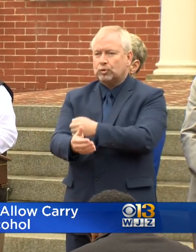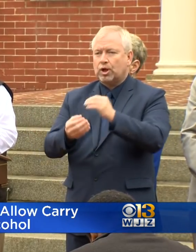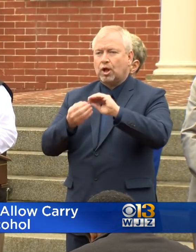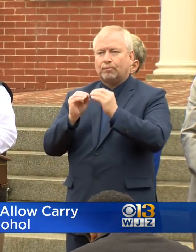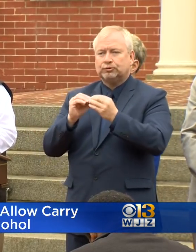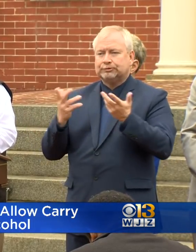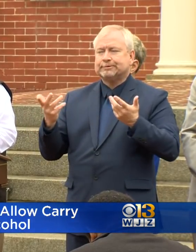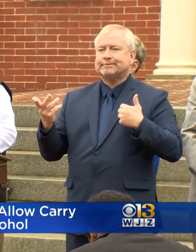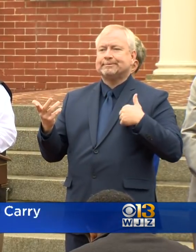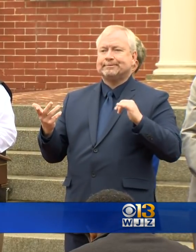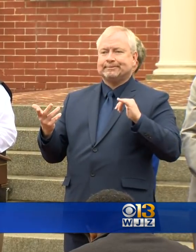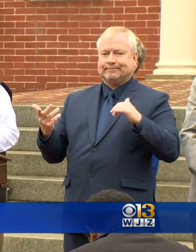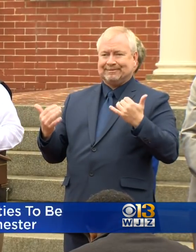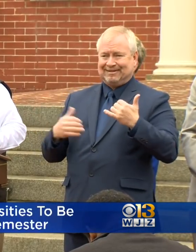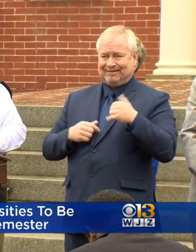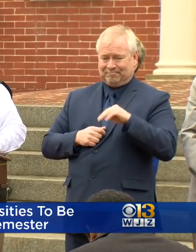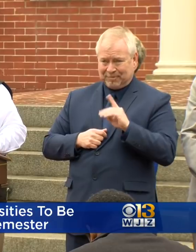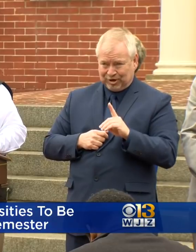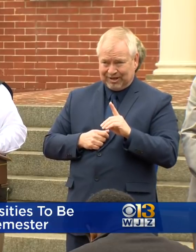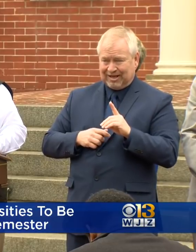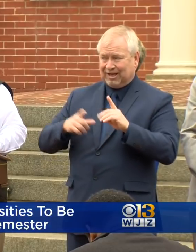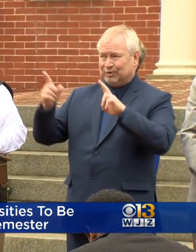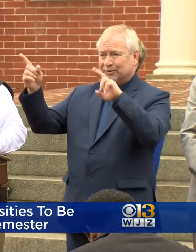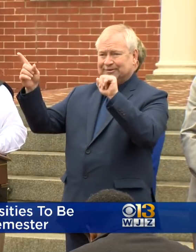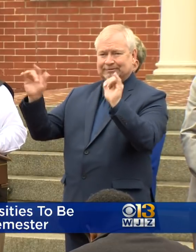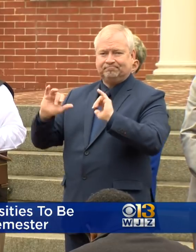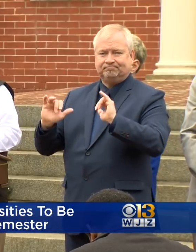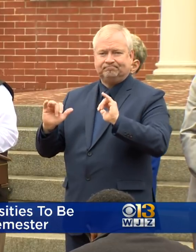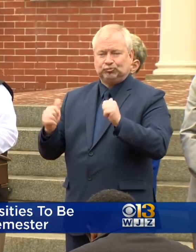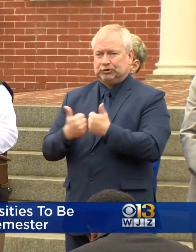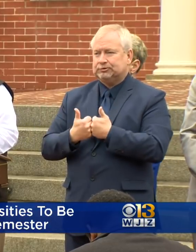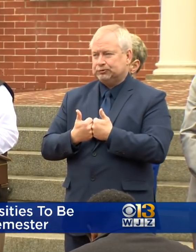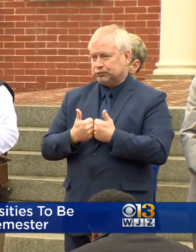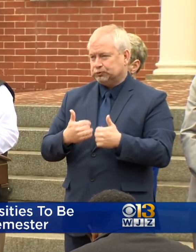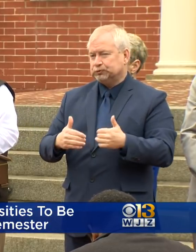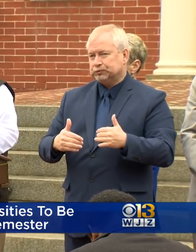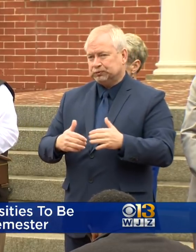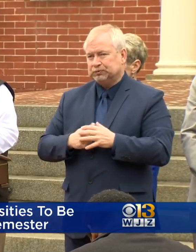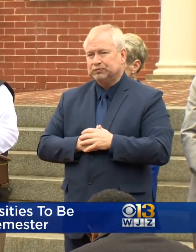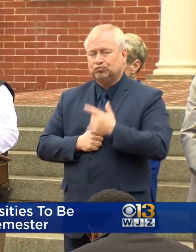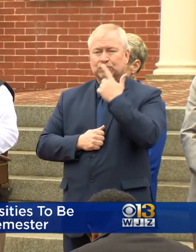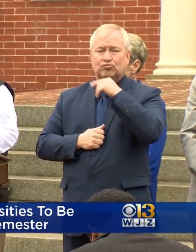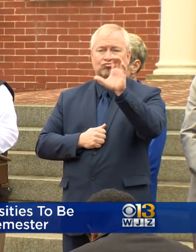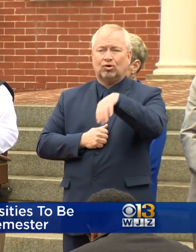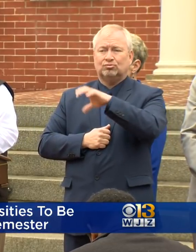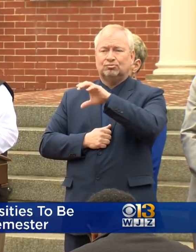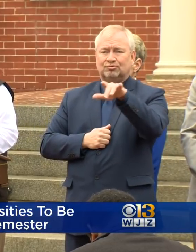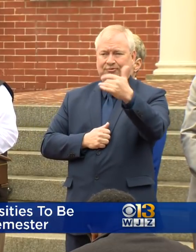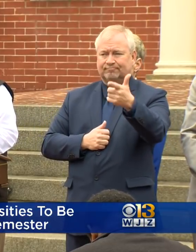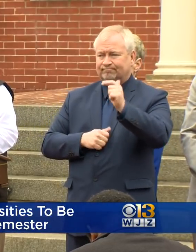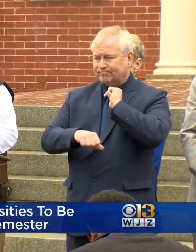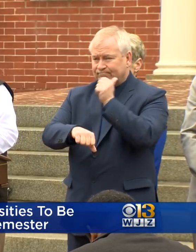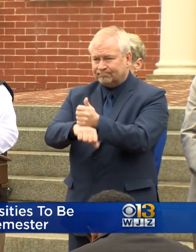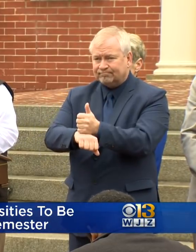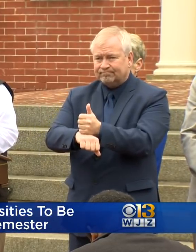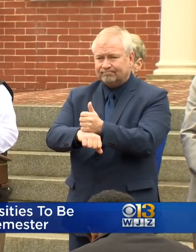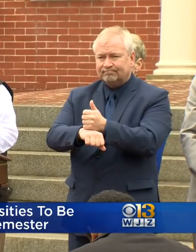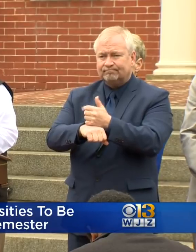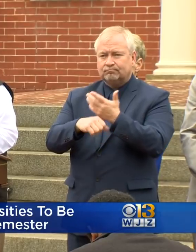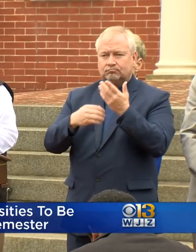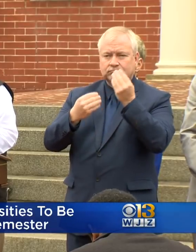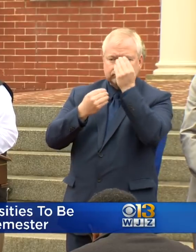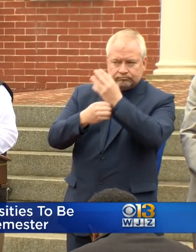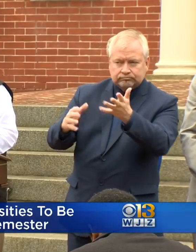a result of COVID-19. The Red Cross has implemented additional precautions and